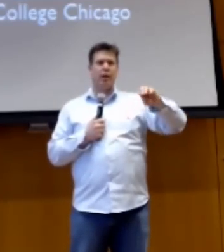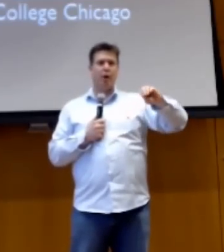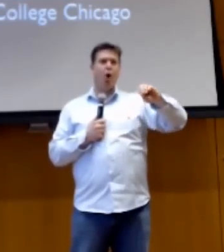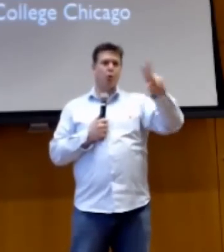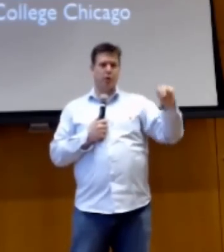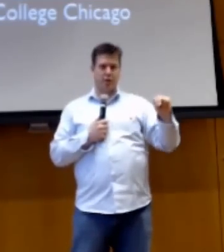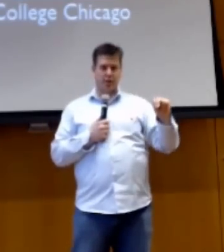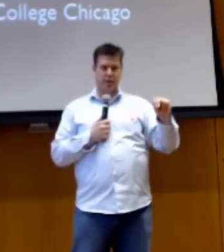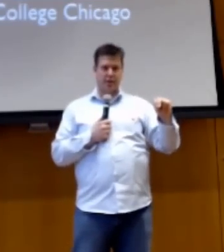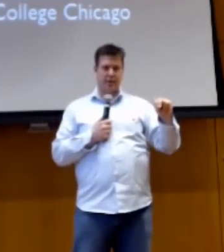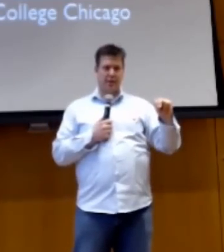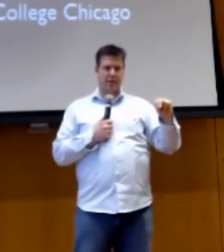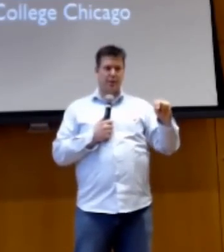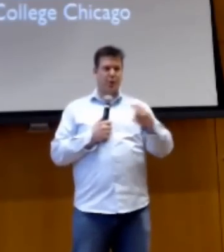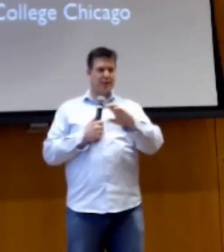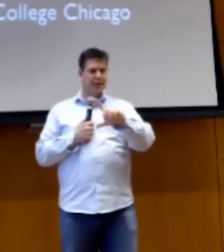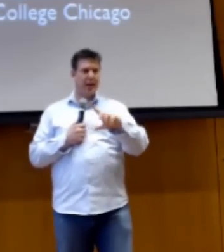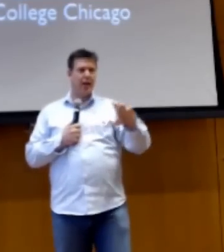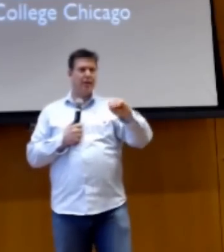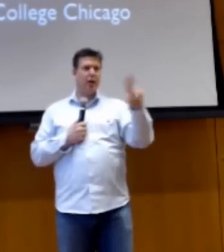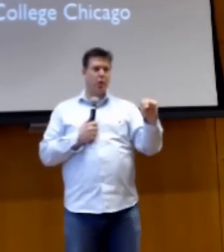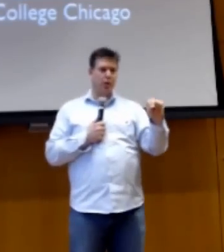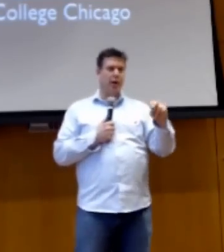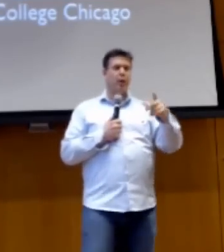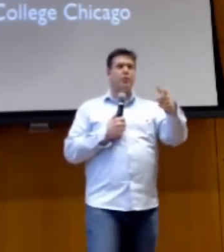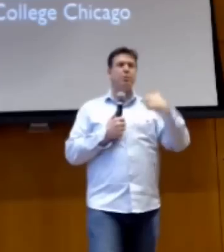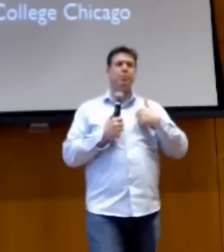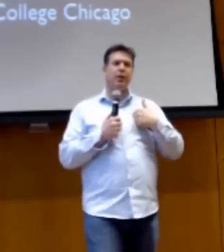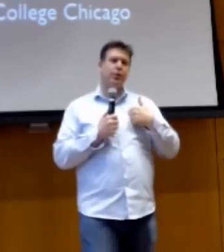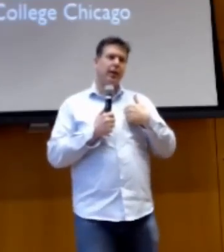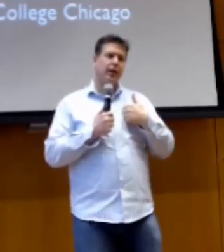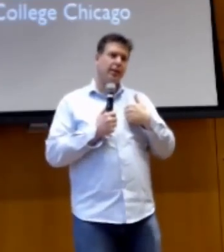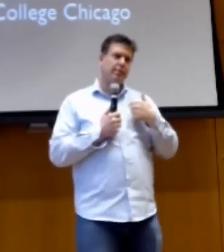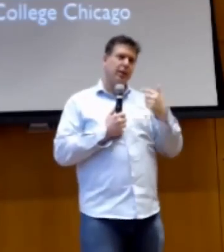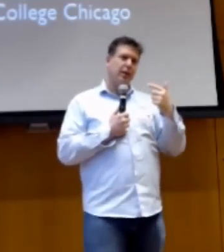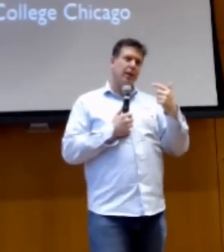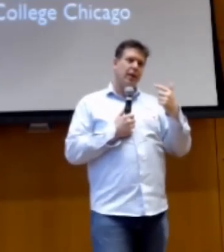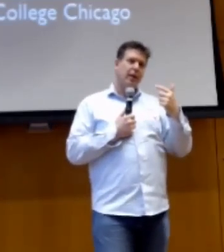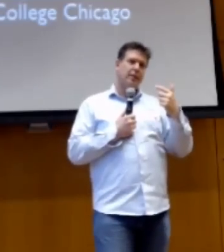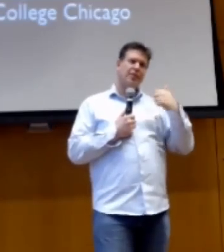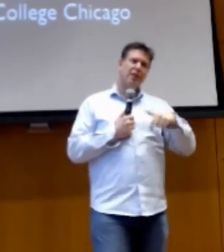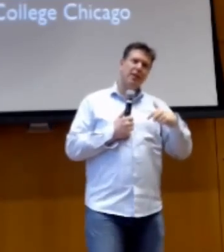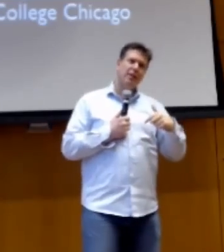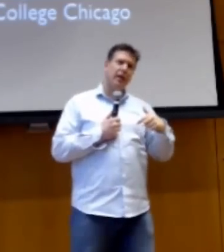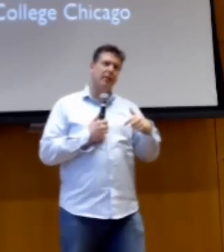own. So he did C-L and then own. Which made me think, does that mean that